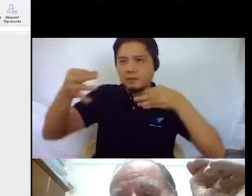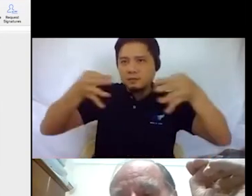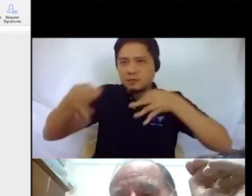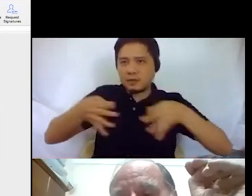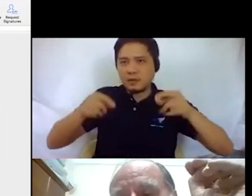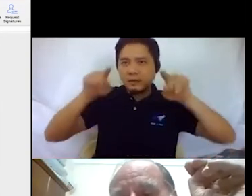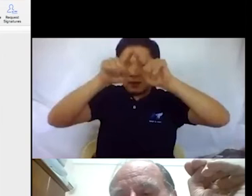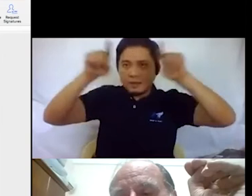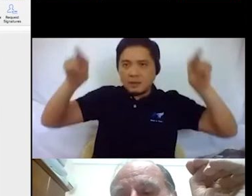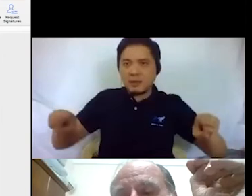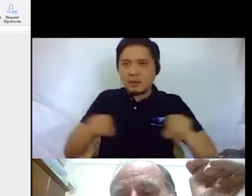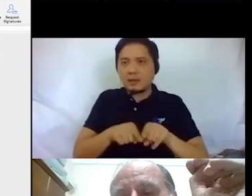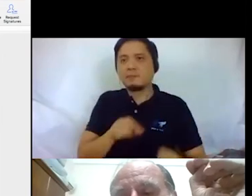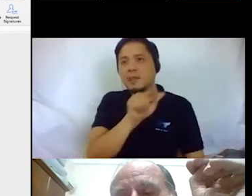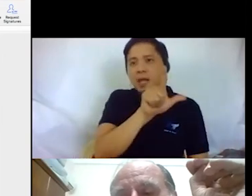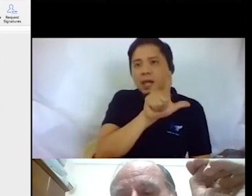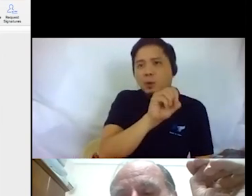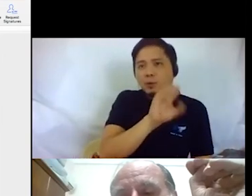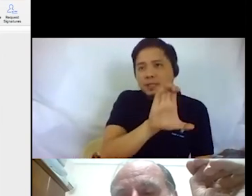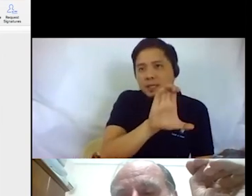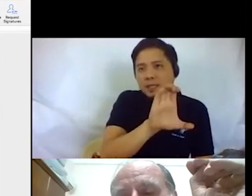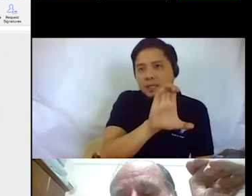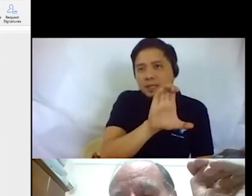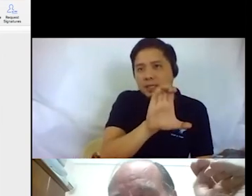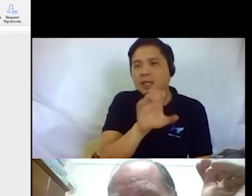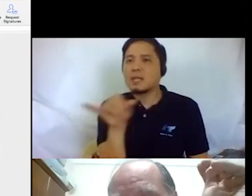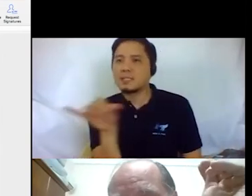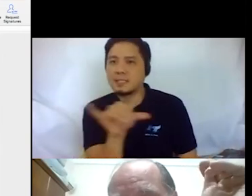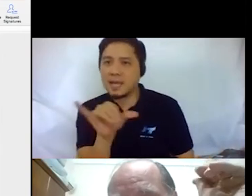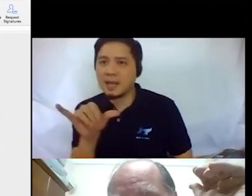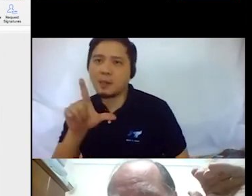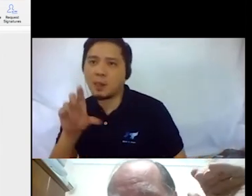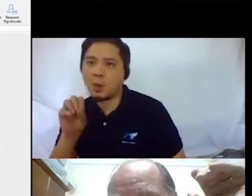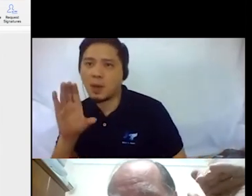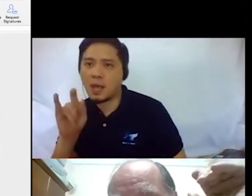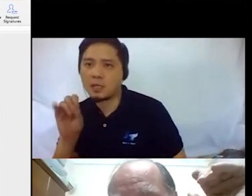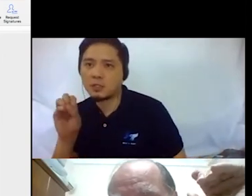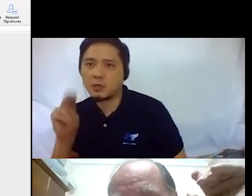So we'll have LOC, same as location.